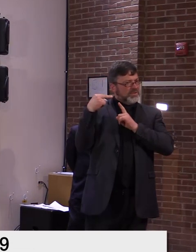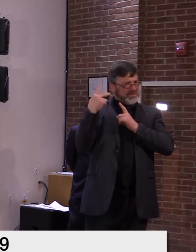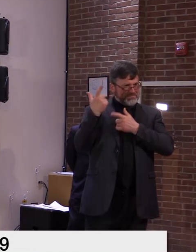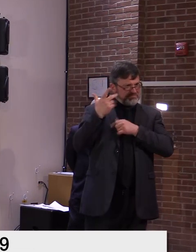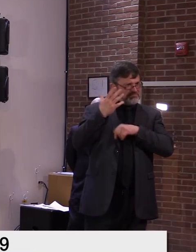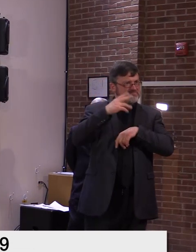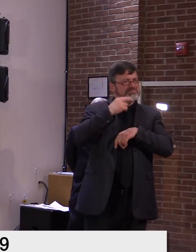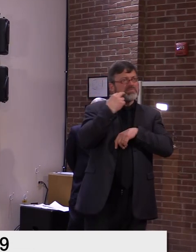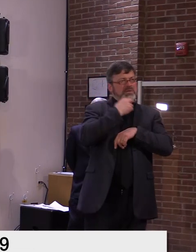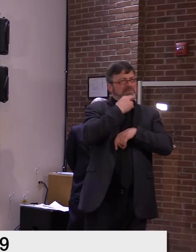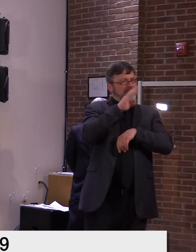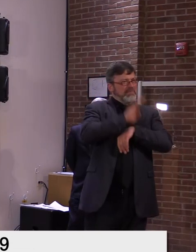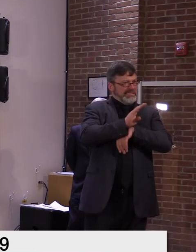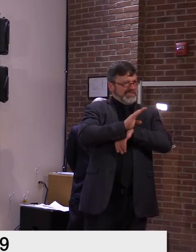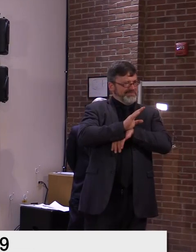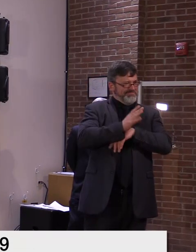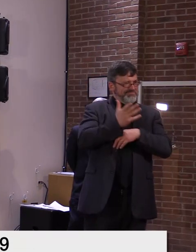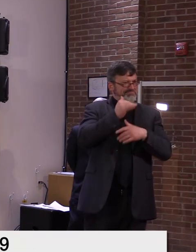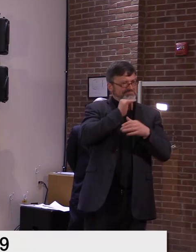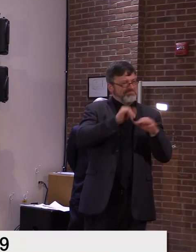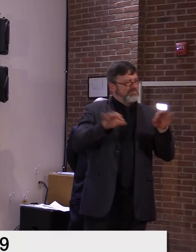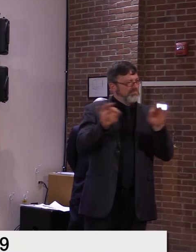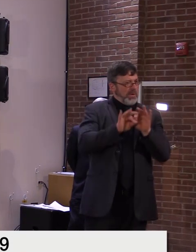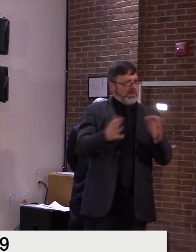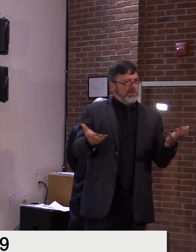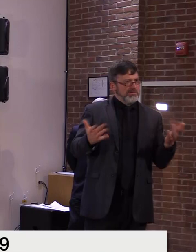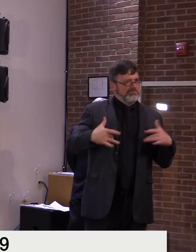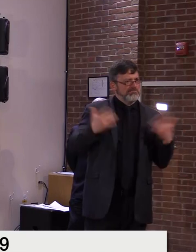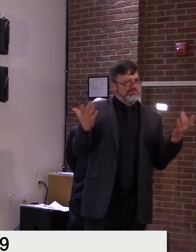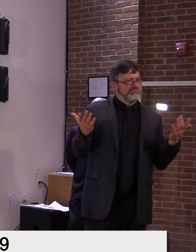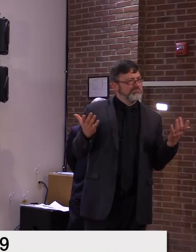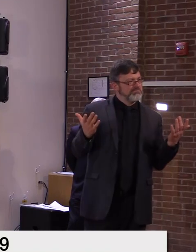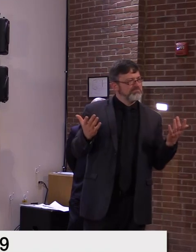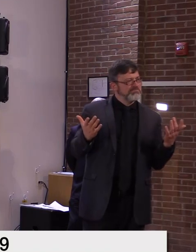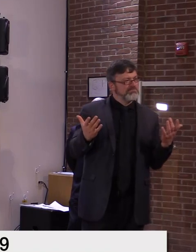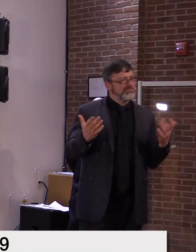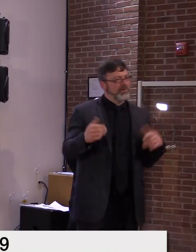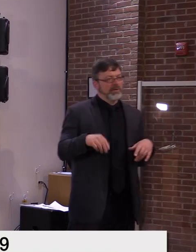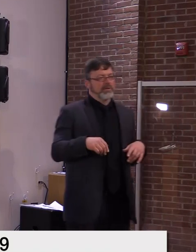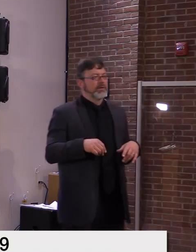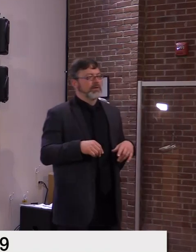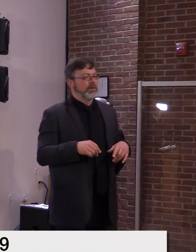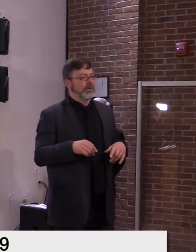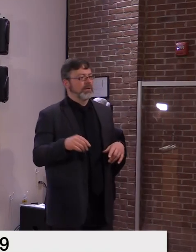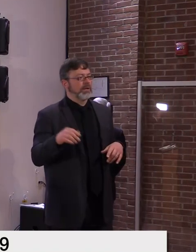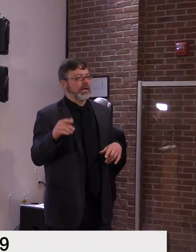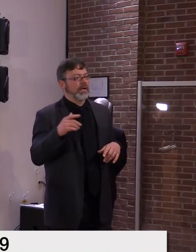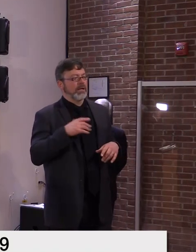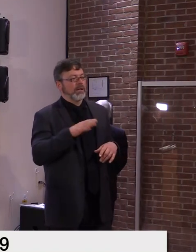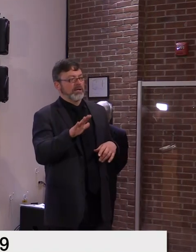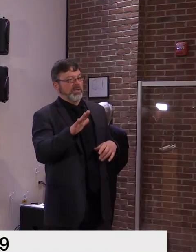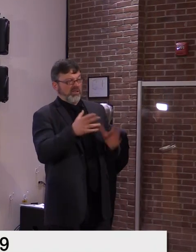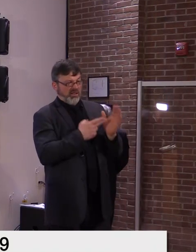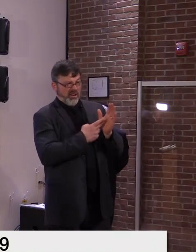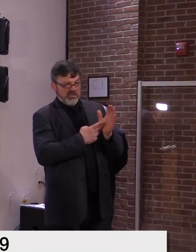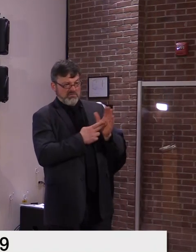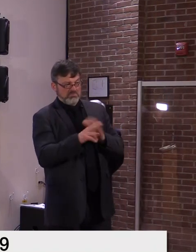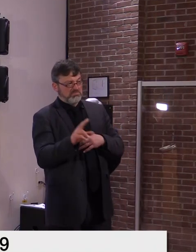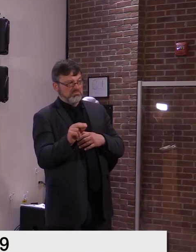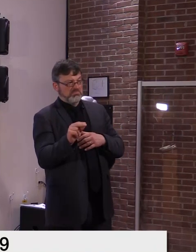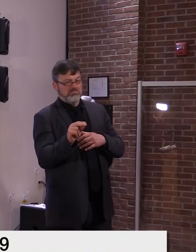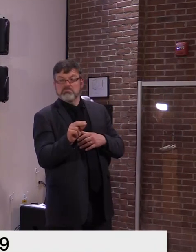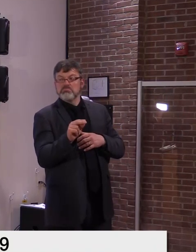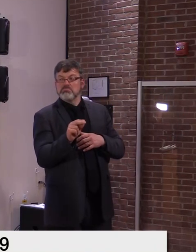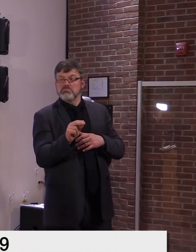Bluntly, no. From our perspective, you know, what we've done thus far is working, and I know I have a